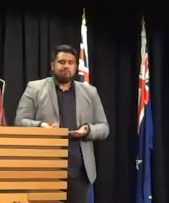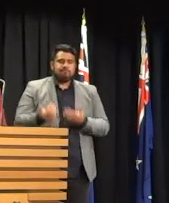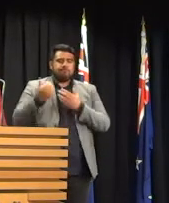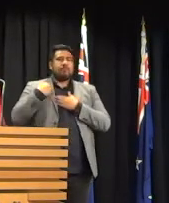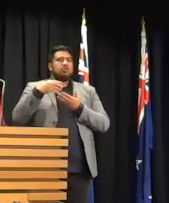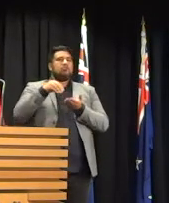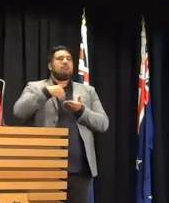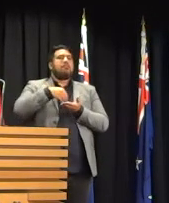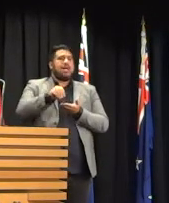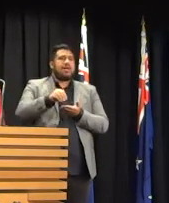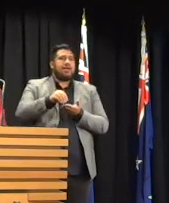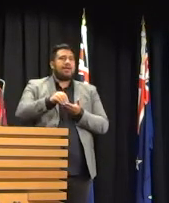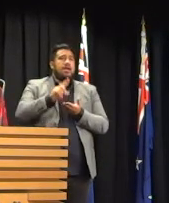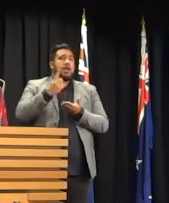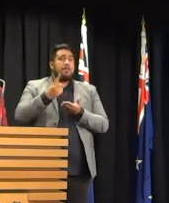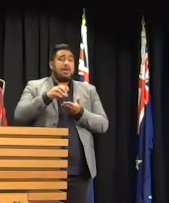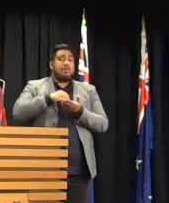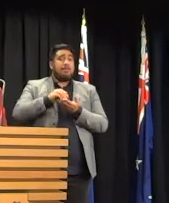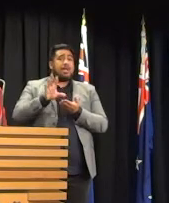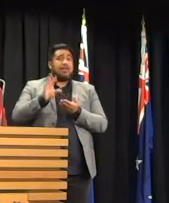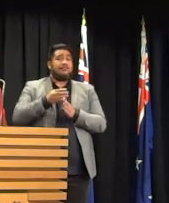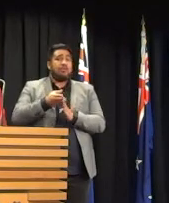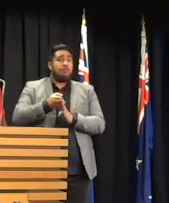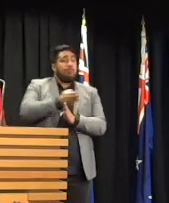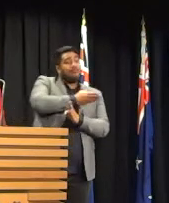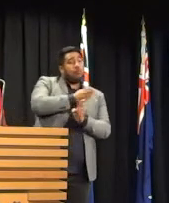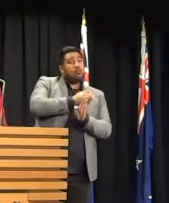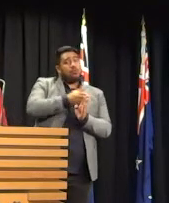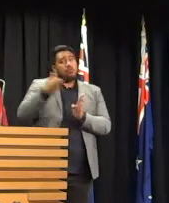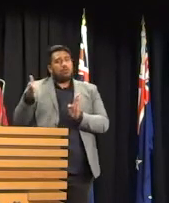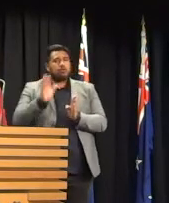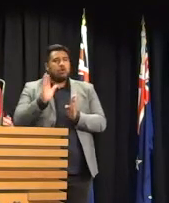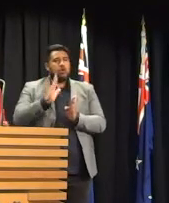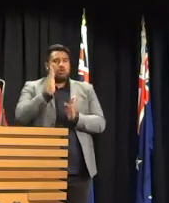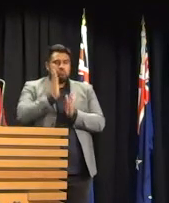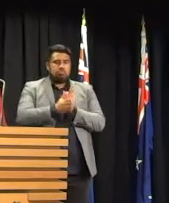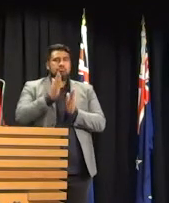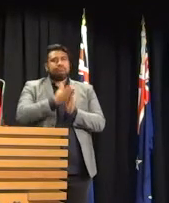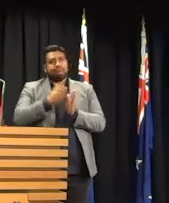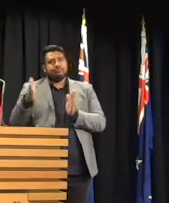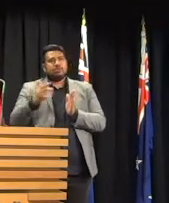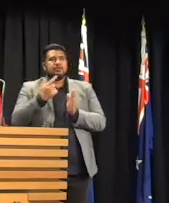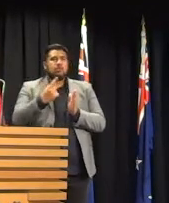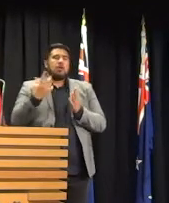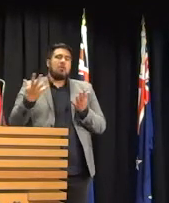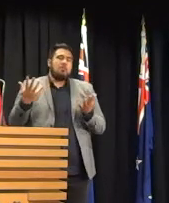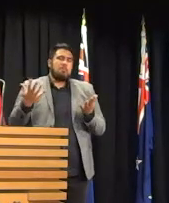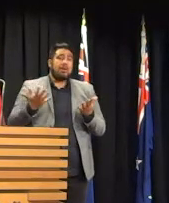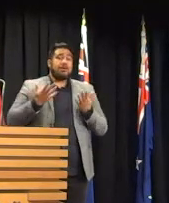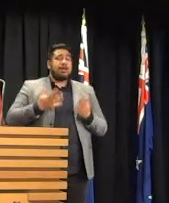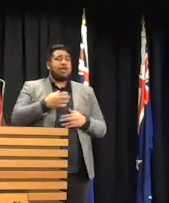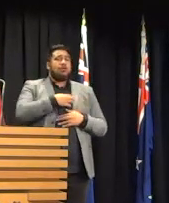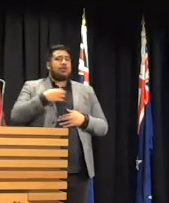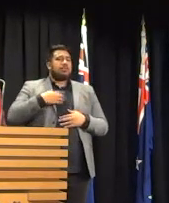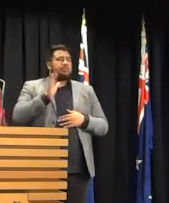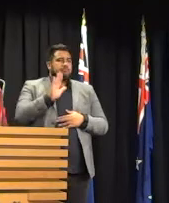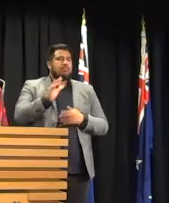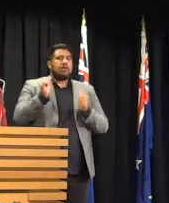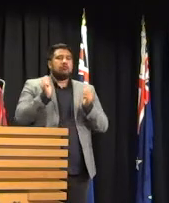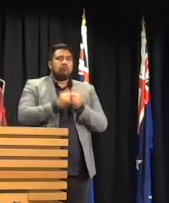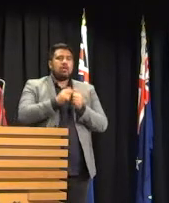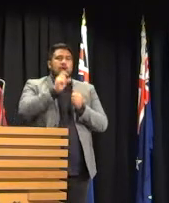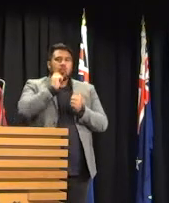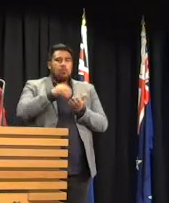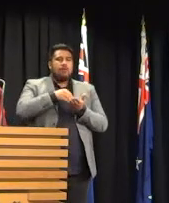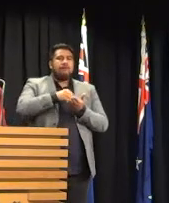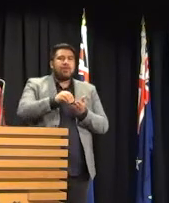not backdated to 1955 when the policy changed. The government has agreed to fund the repatriation and make a